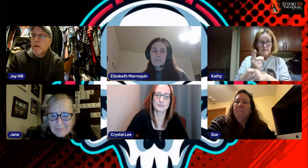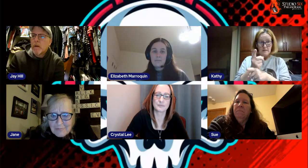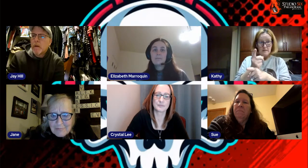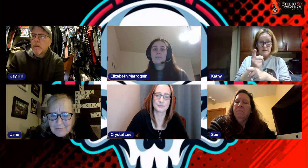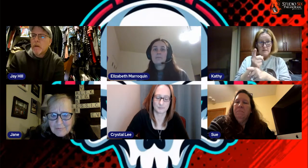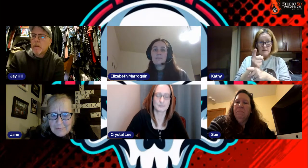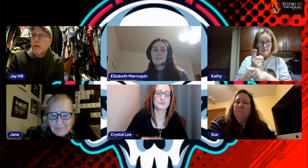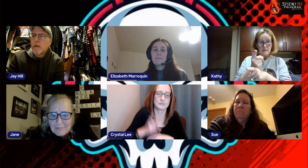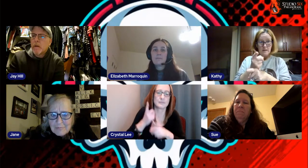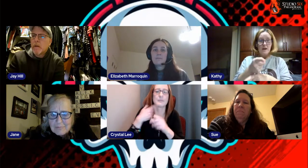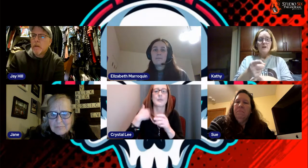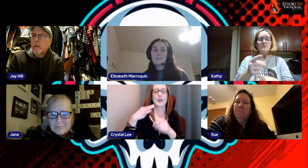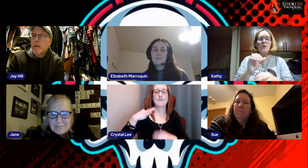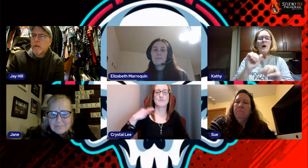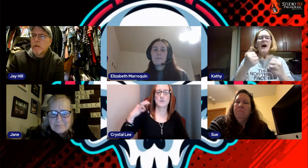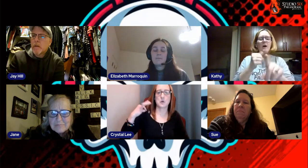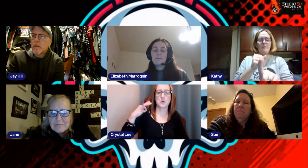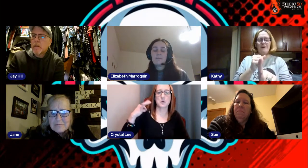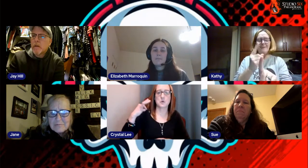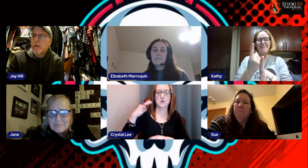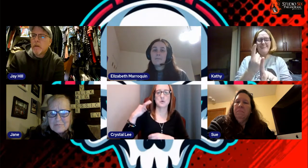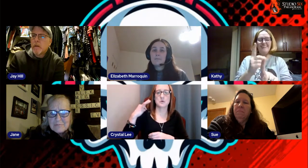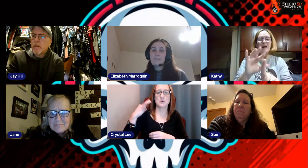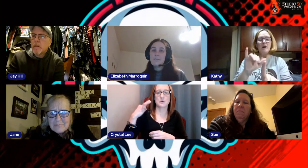right? So